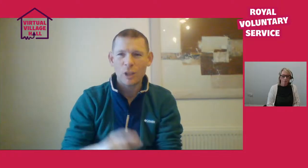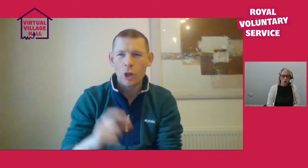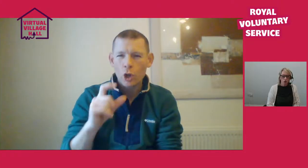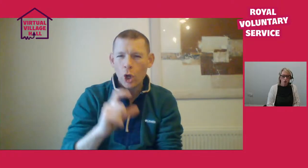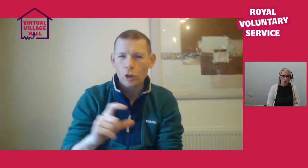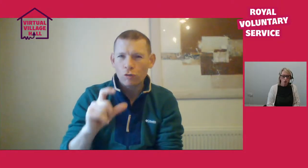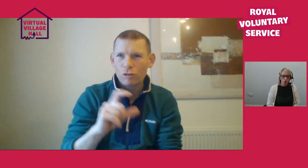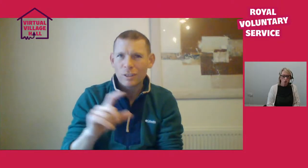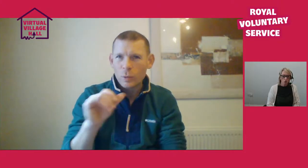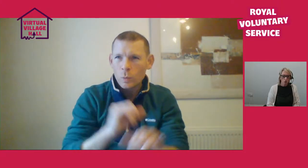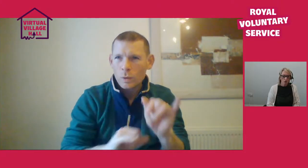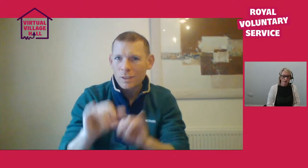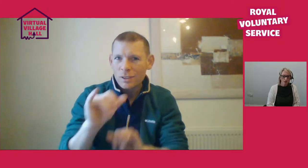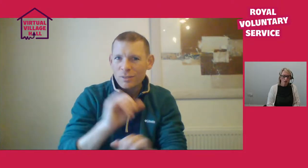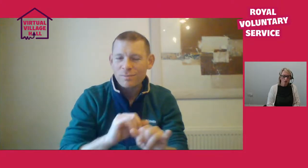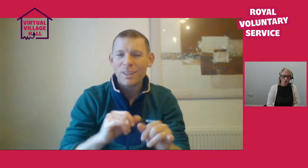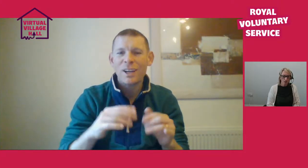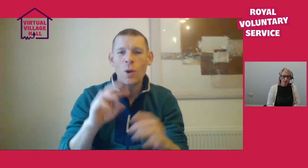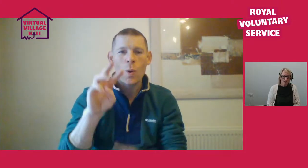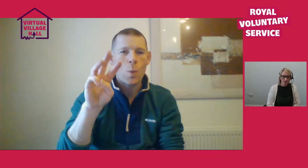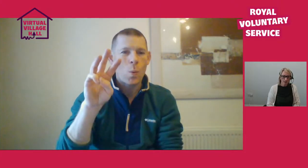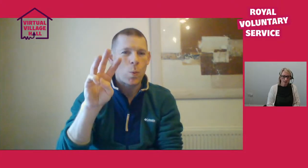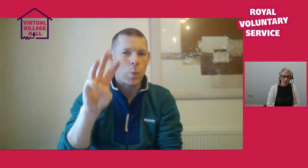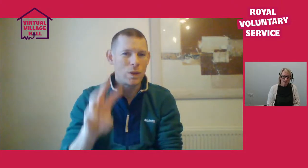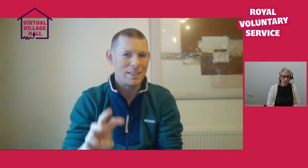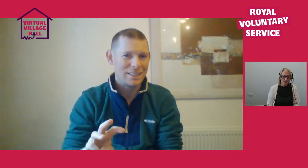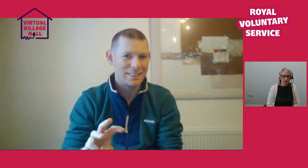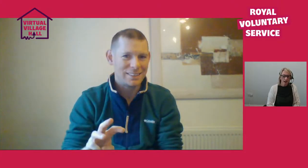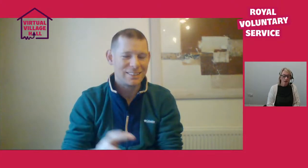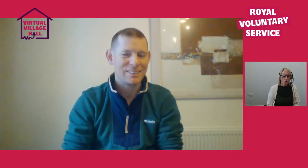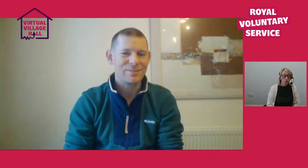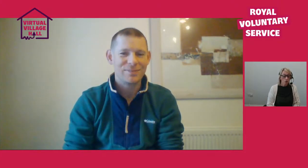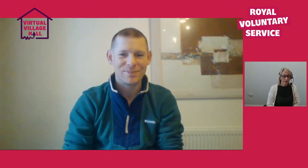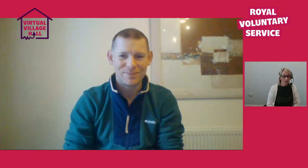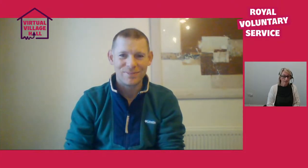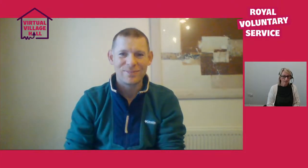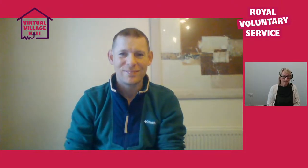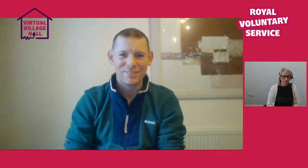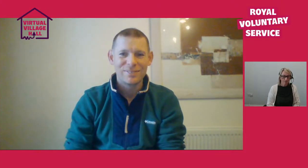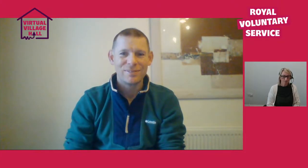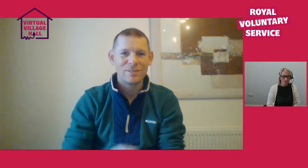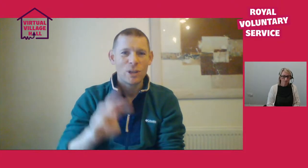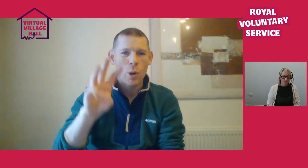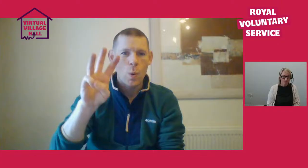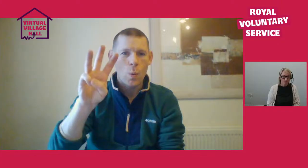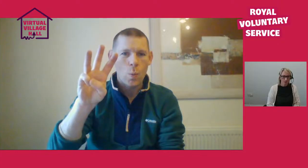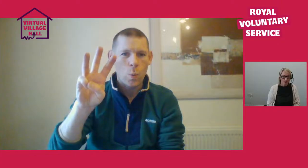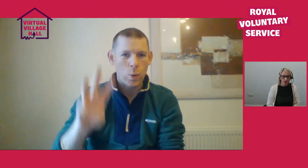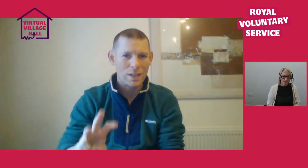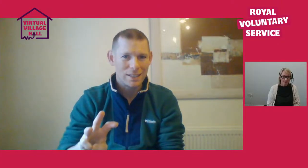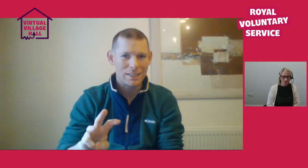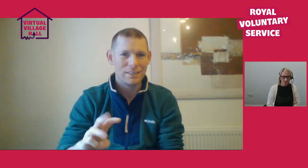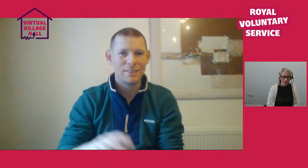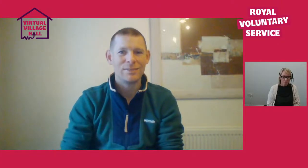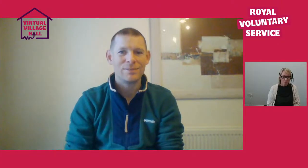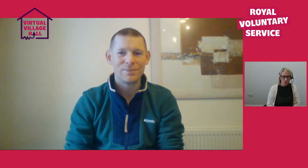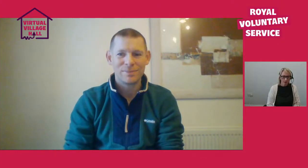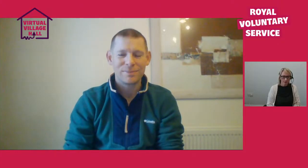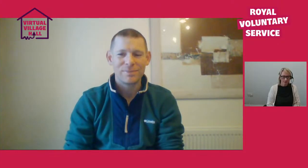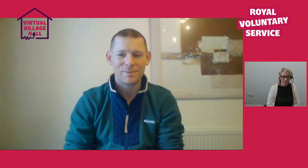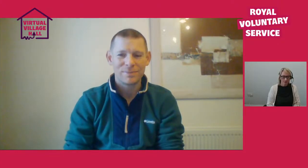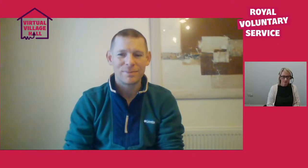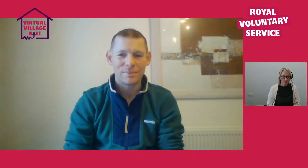Then number 2 was a country, and it was Wales. And that's the sign